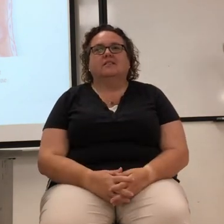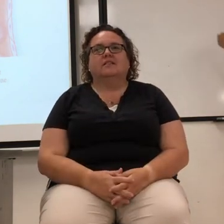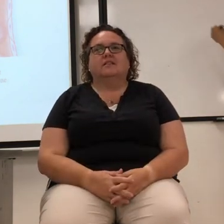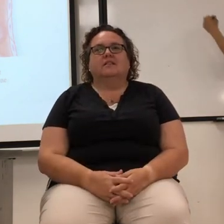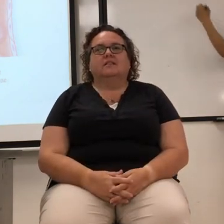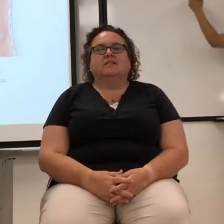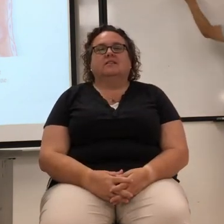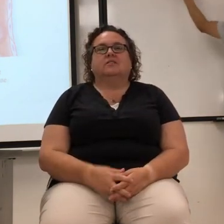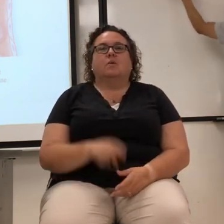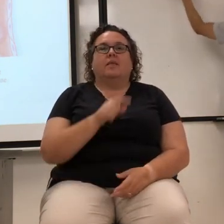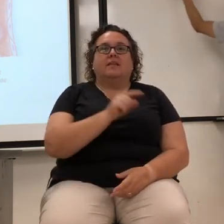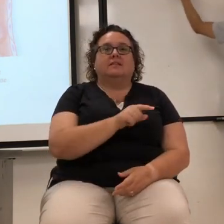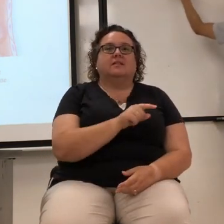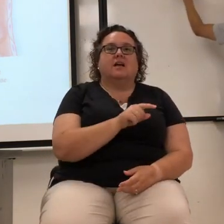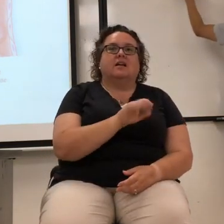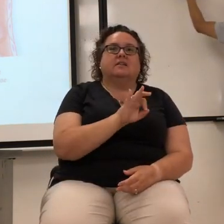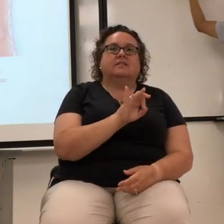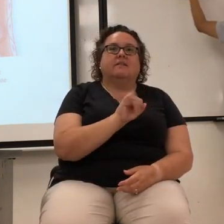So on this side is filtrate,